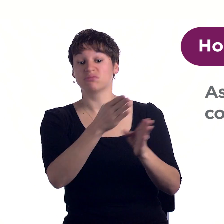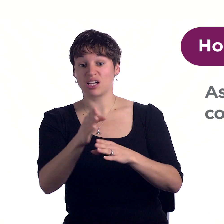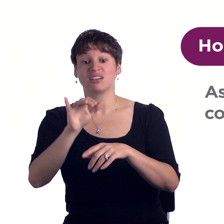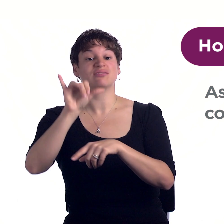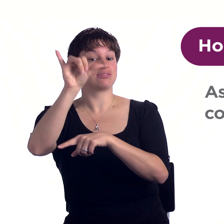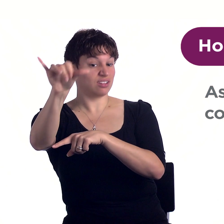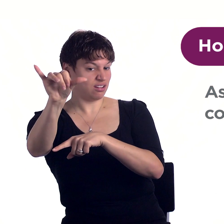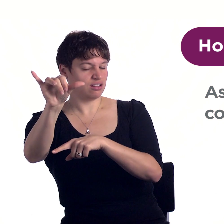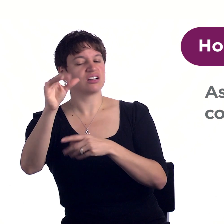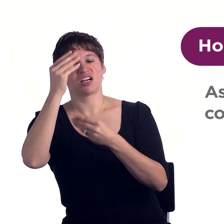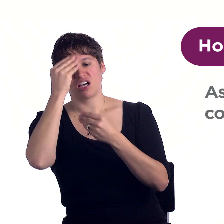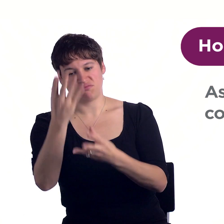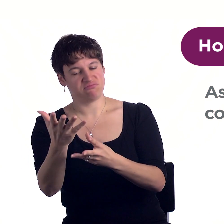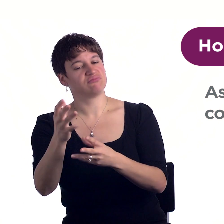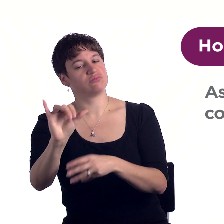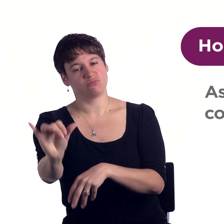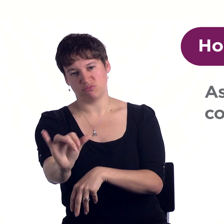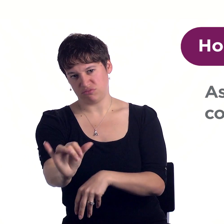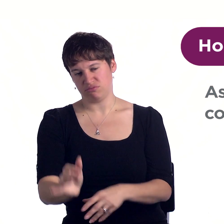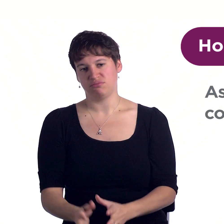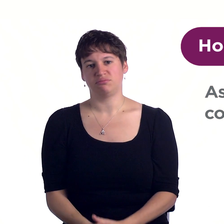Ask for help when you come to the hospital.